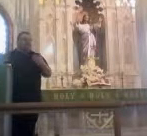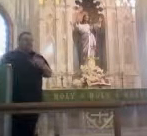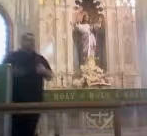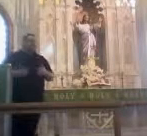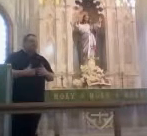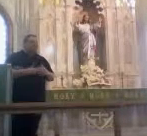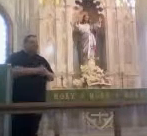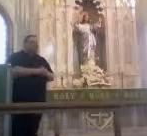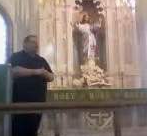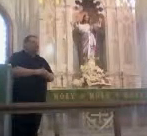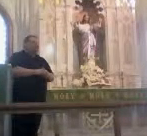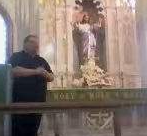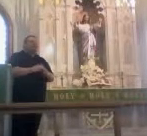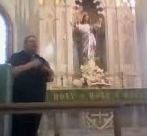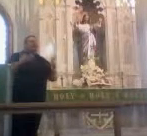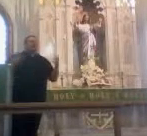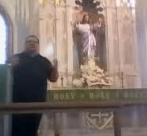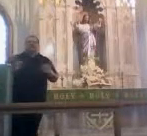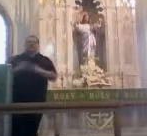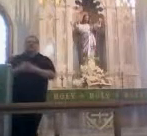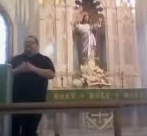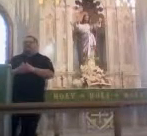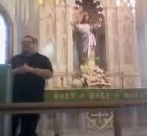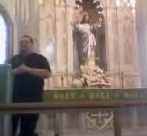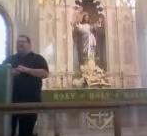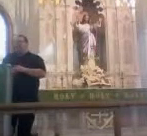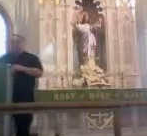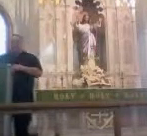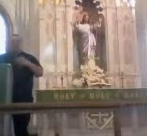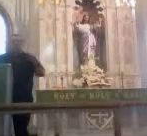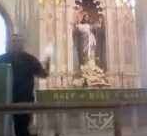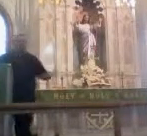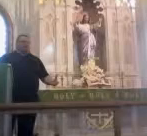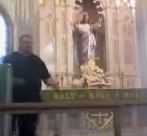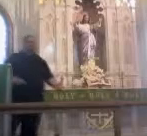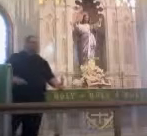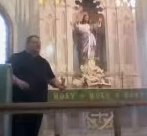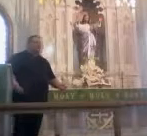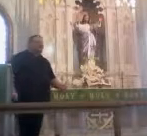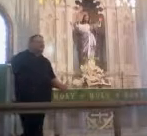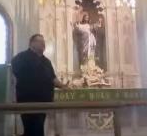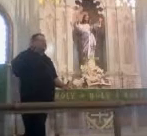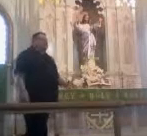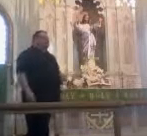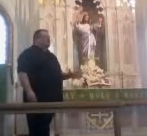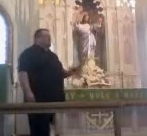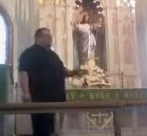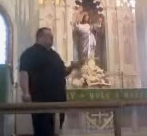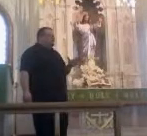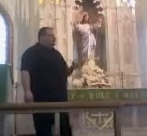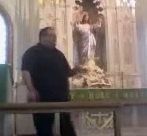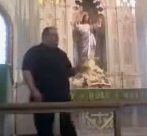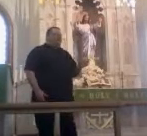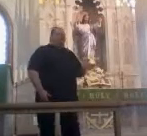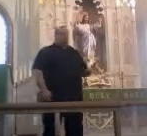to get back to. We can't hide in a cave all of our lives. God doesn't want us to do that. He has a purpose and a plan for